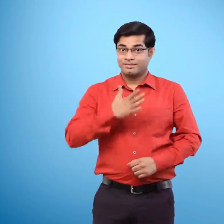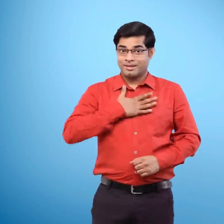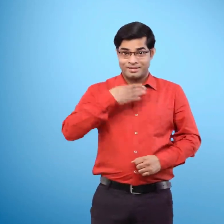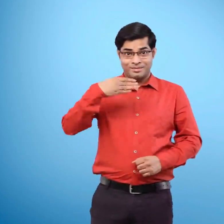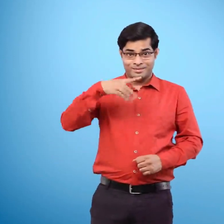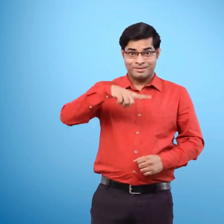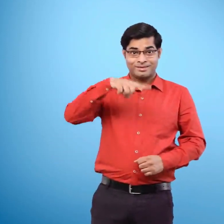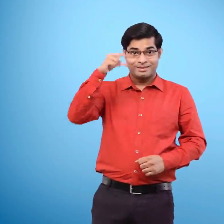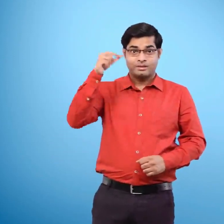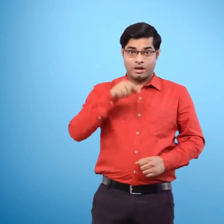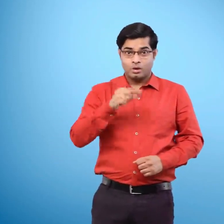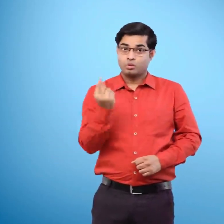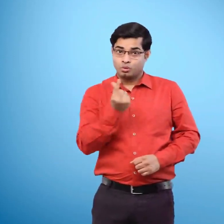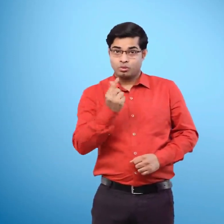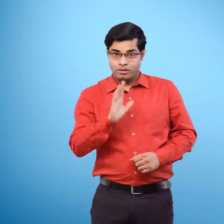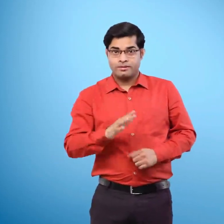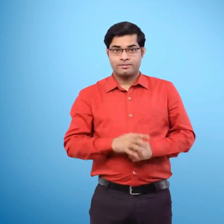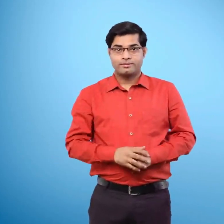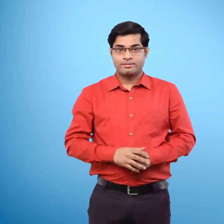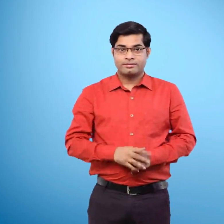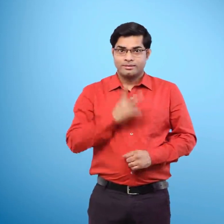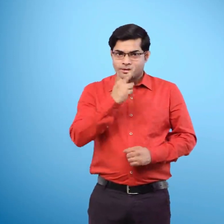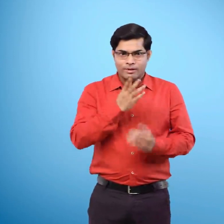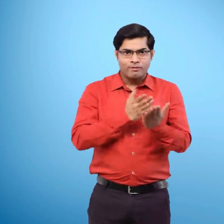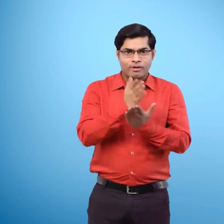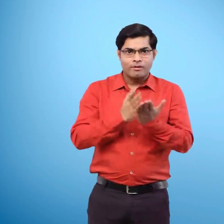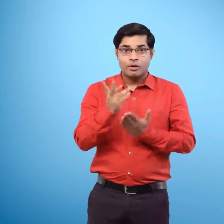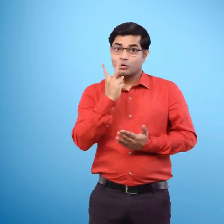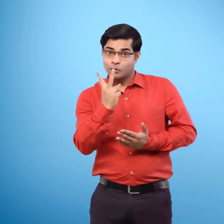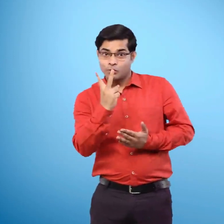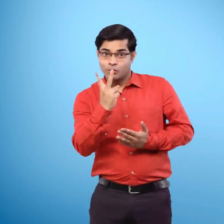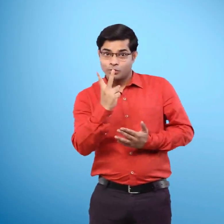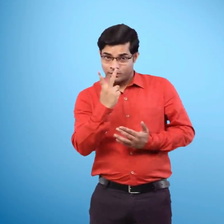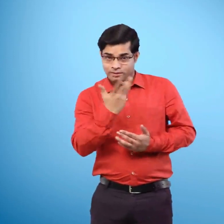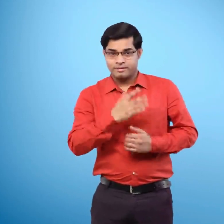This pattern repeats 2 types of arrangement of 2 leaves.